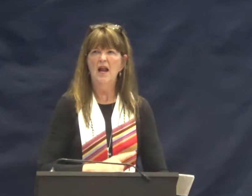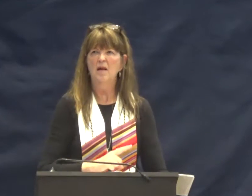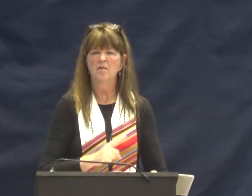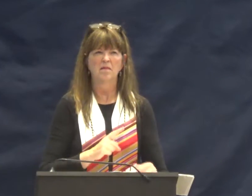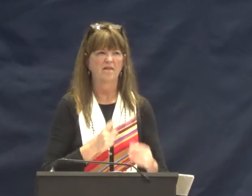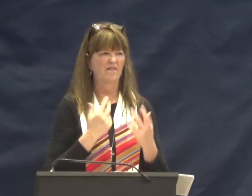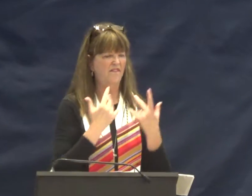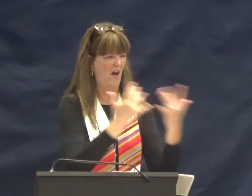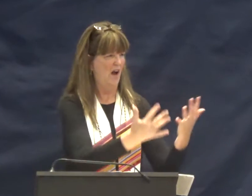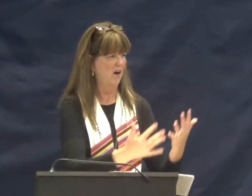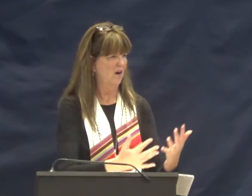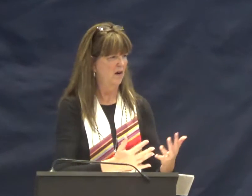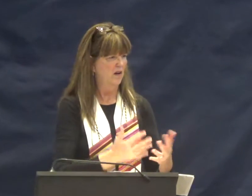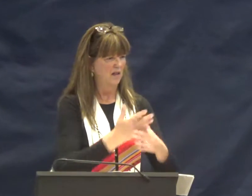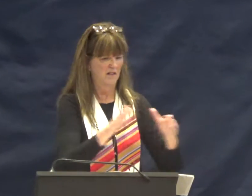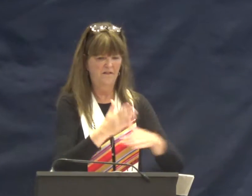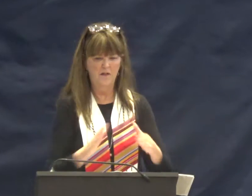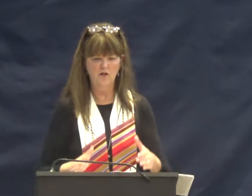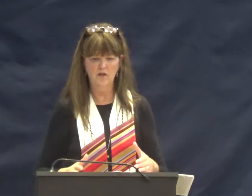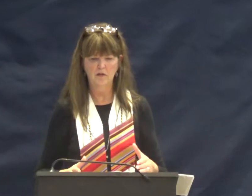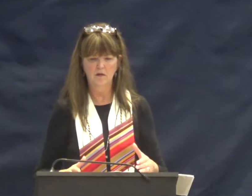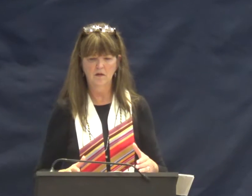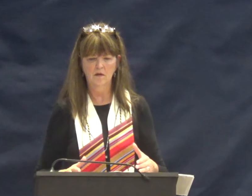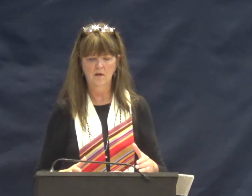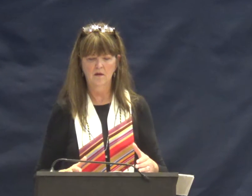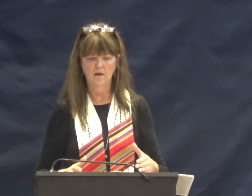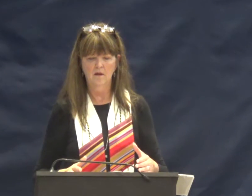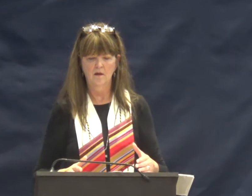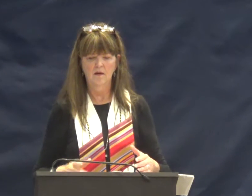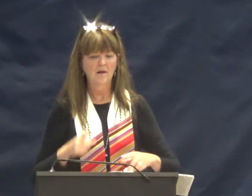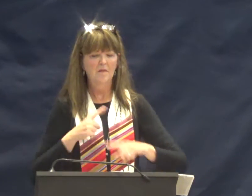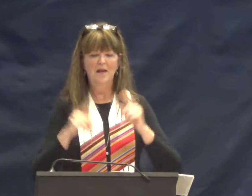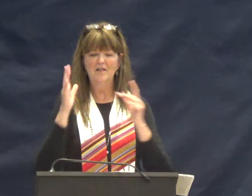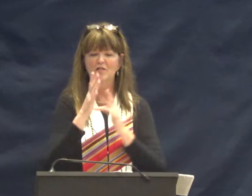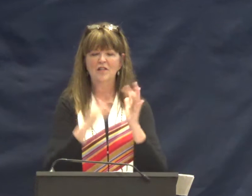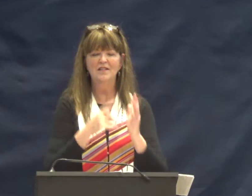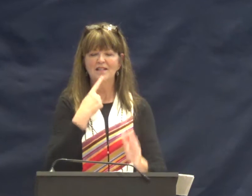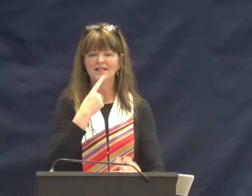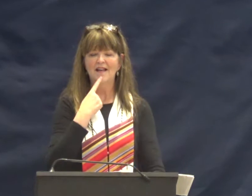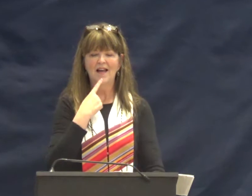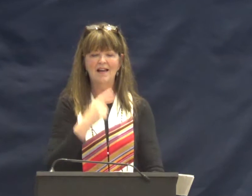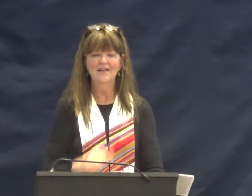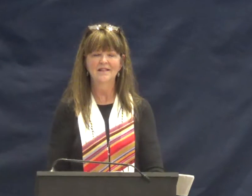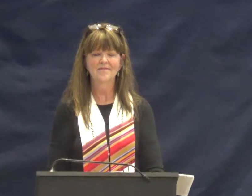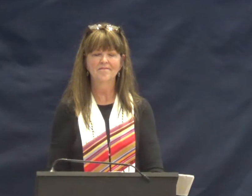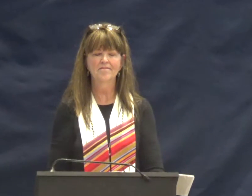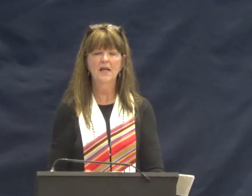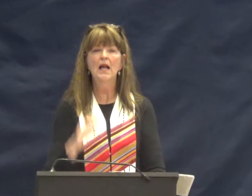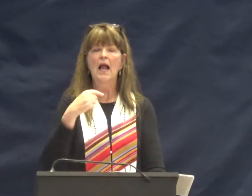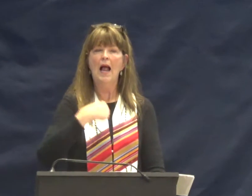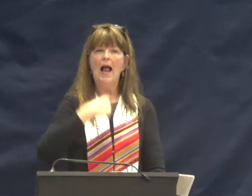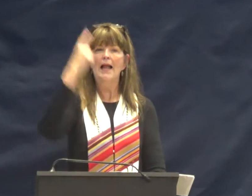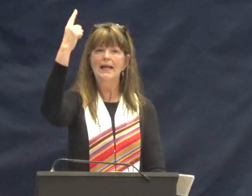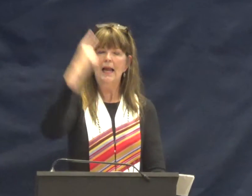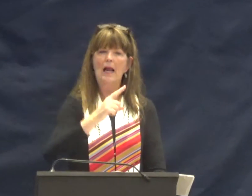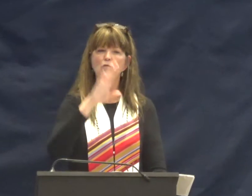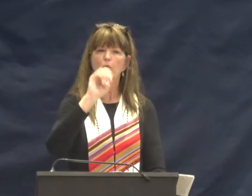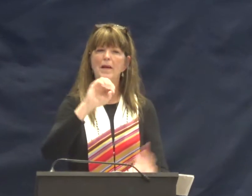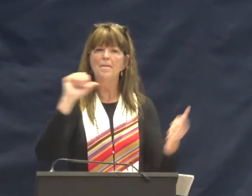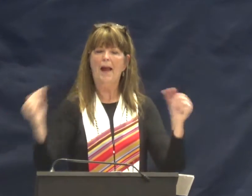I know it seems weird that Jesus said, I came to bring fire and vision. But Jesus also said,